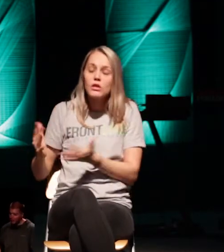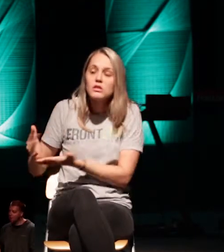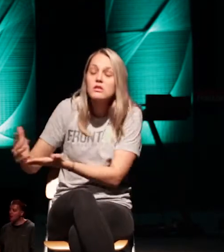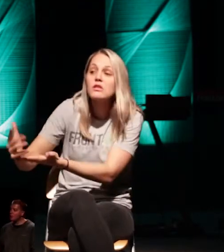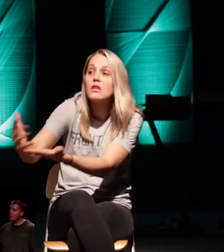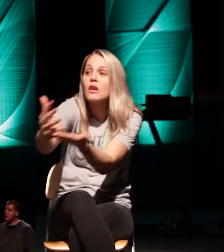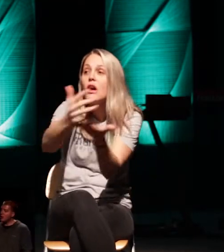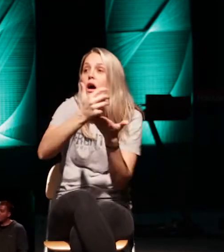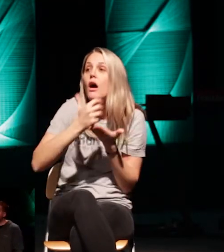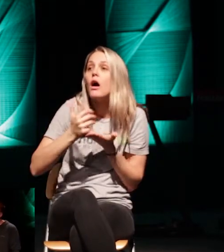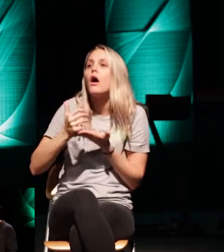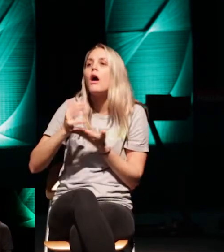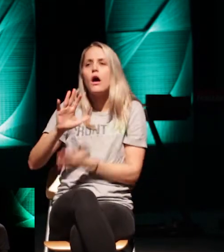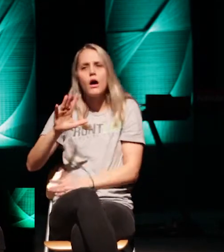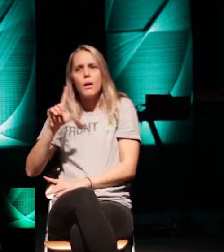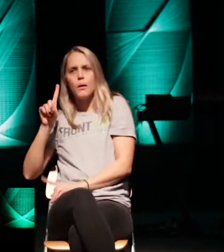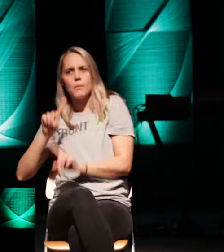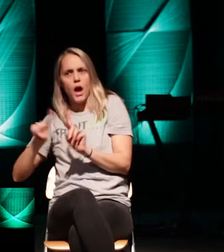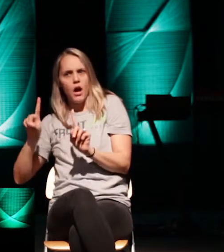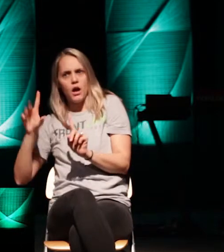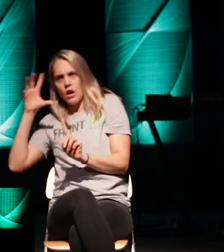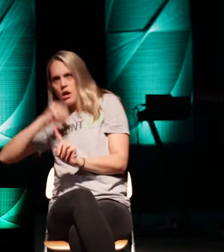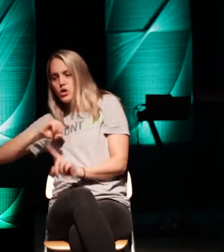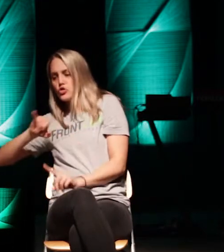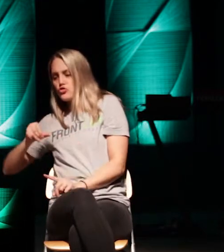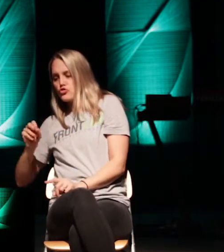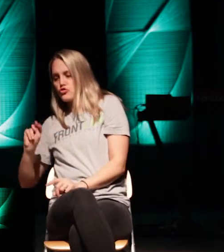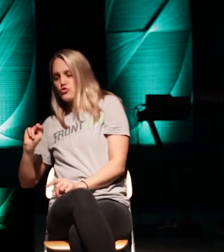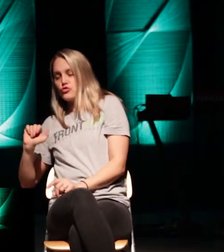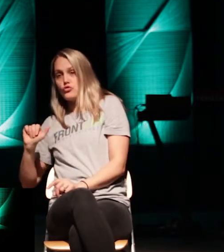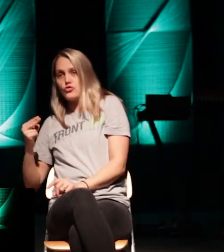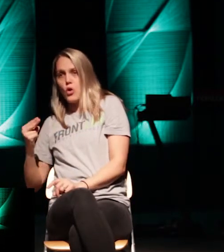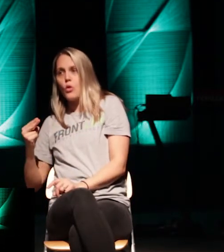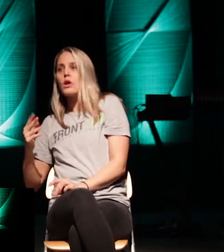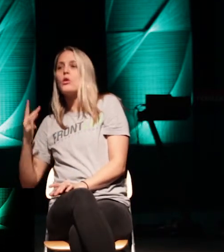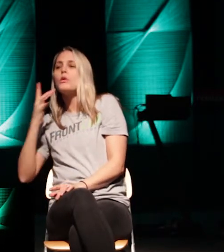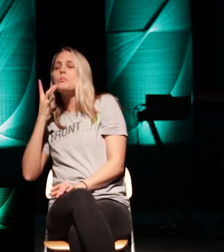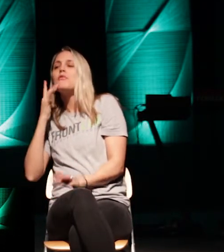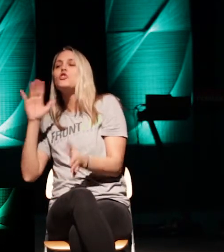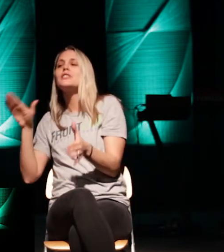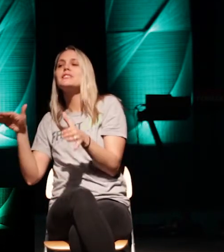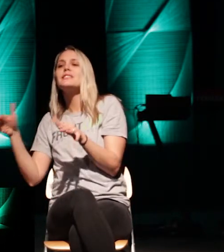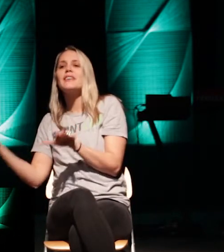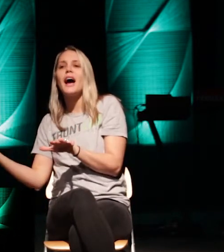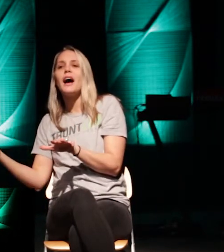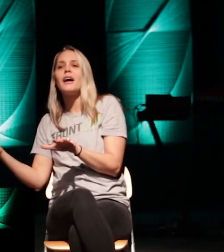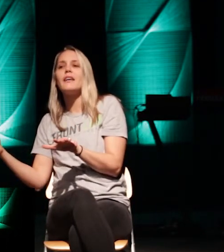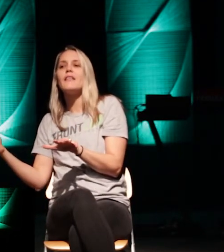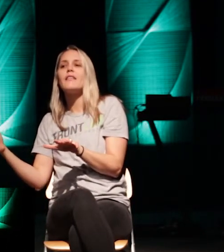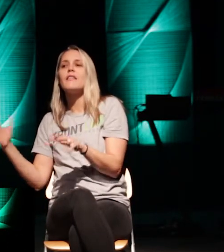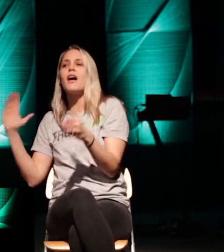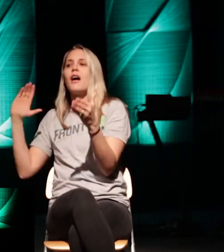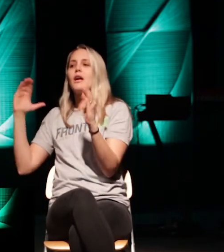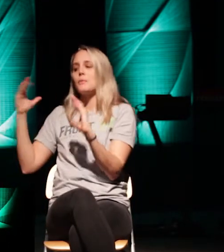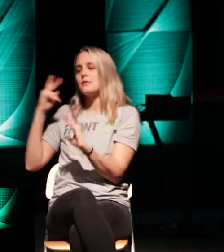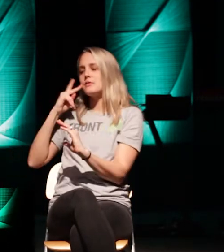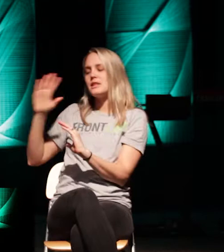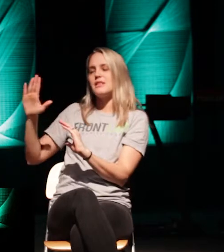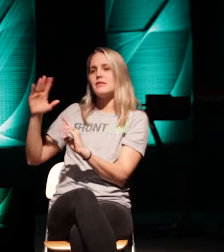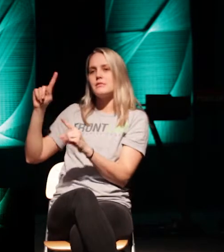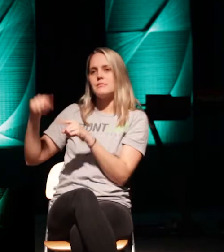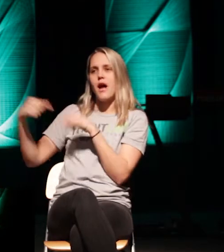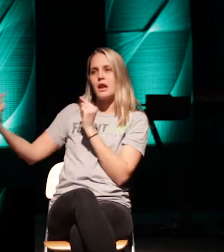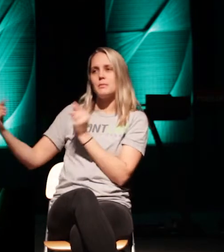Jonah would have rather died than see his enemies forgiven. But as we look at the character of